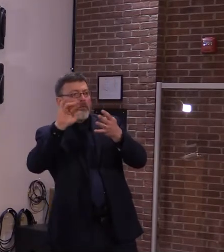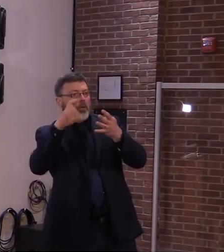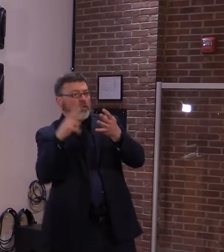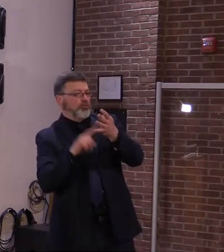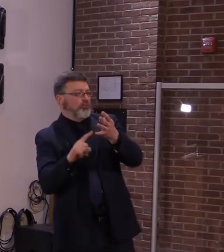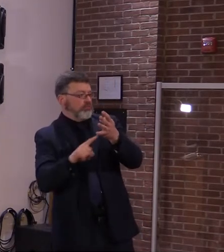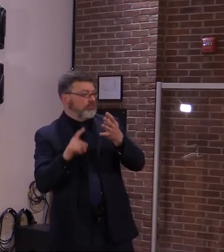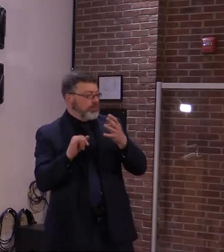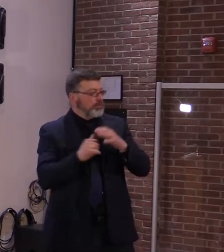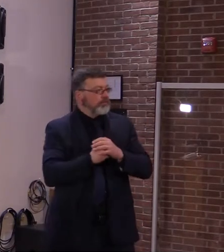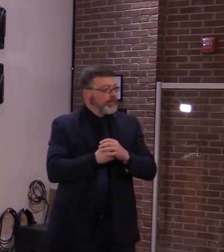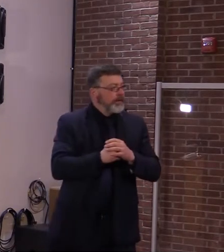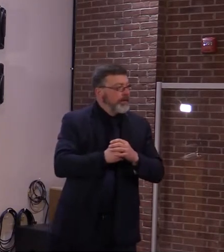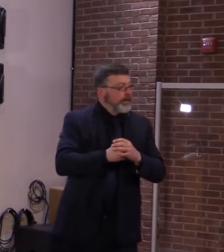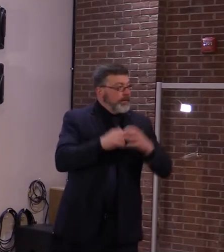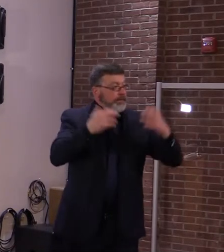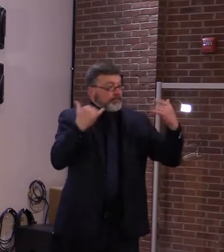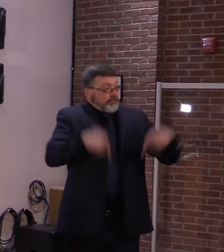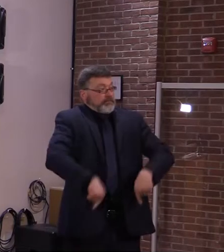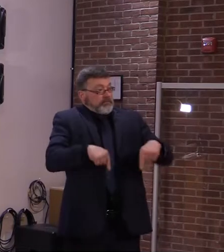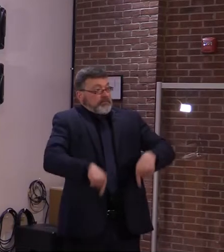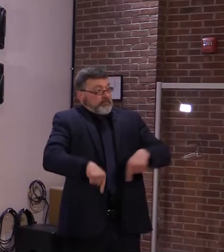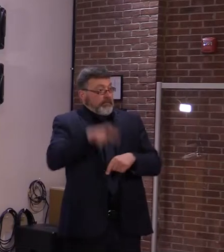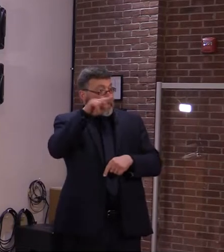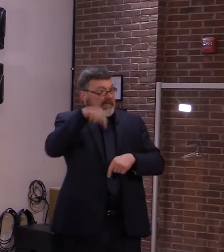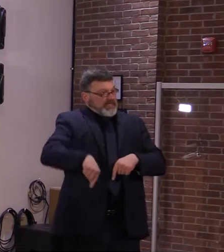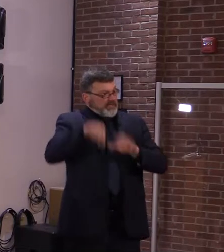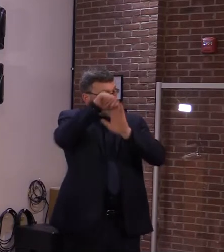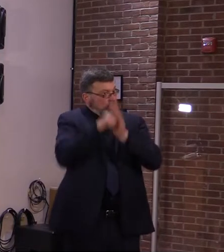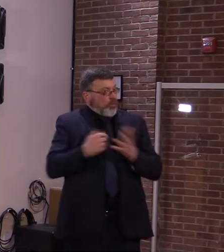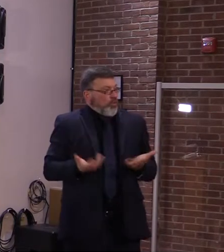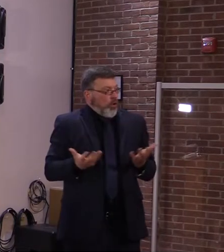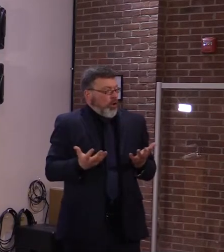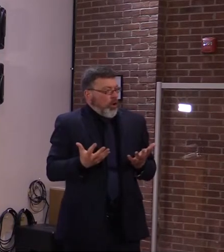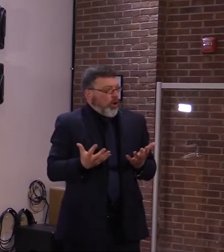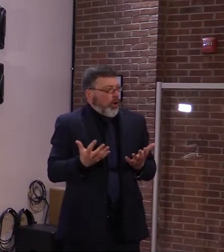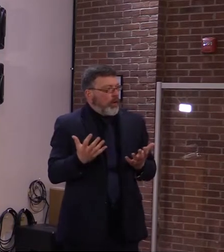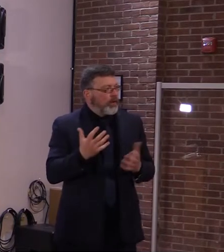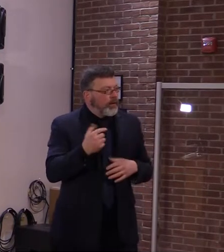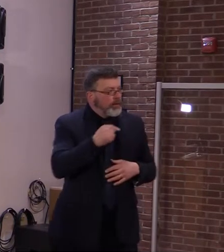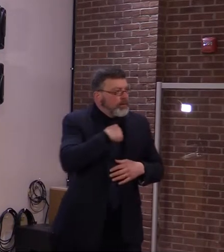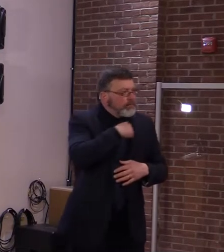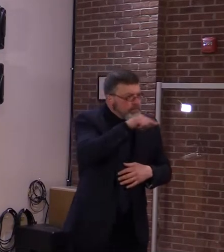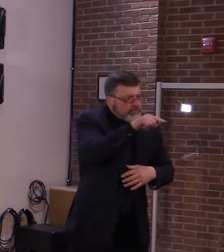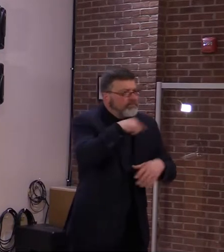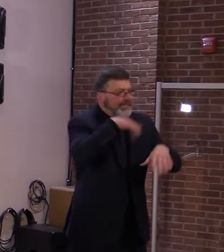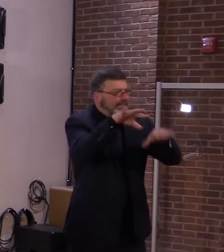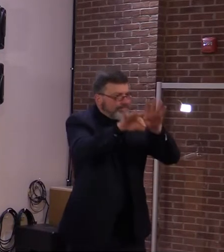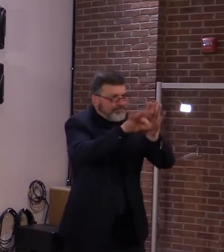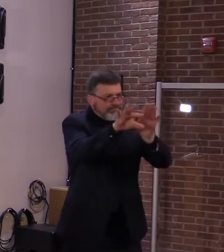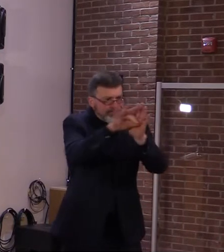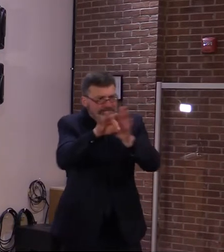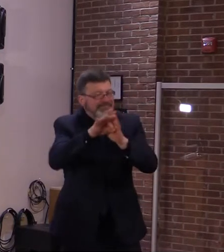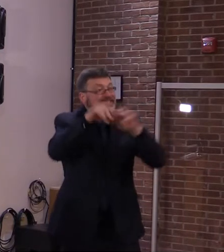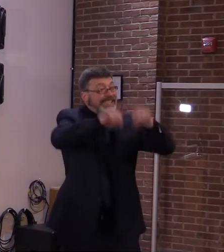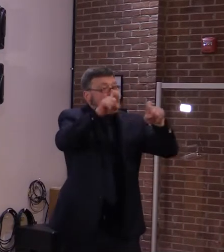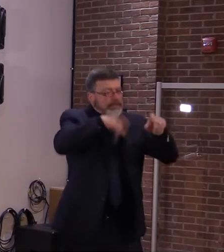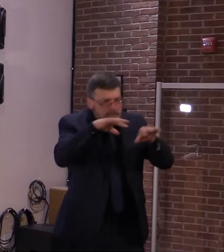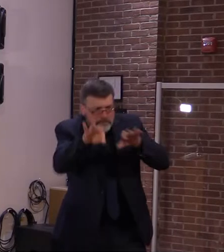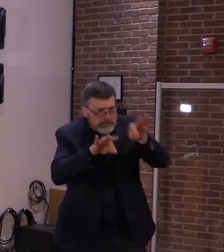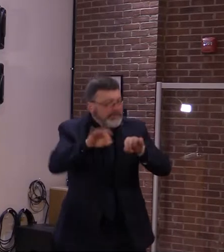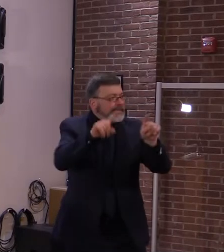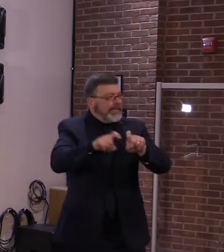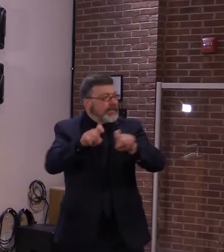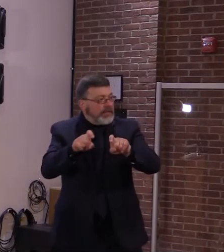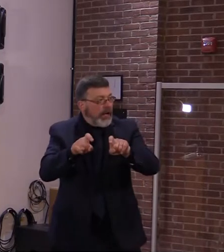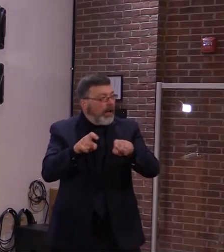certainty, well over 50% of the specimens that we've sent for whole genome sequencing are returning as this